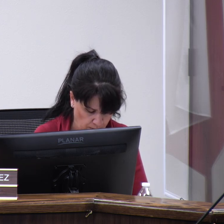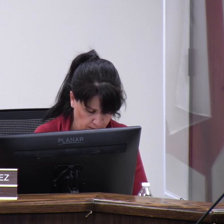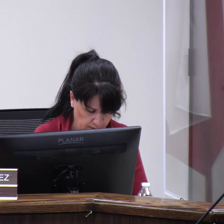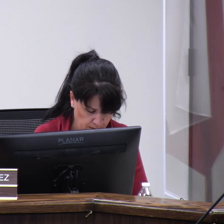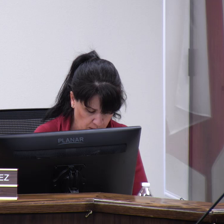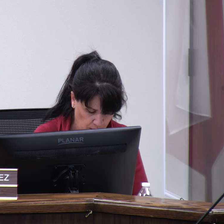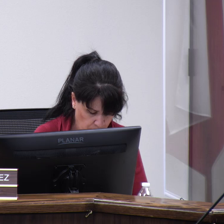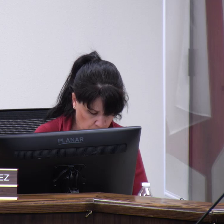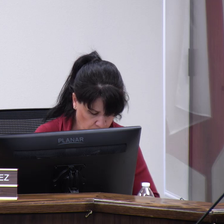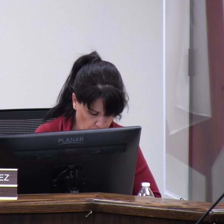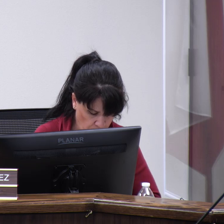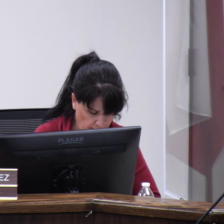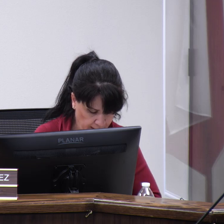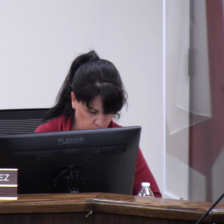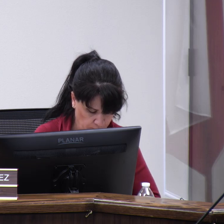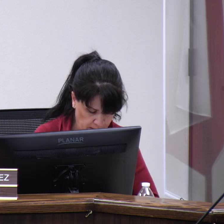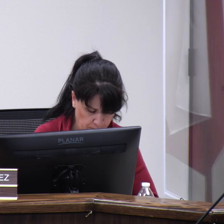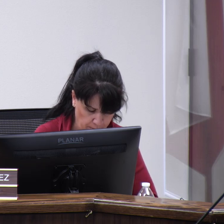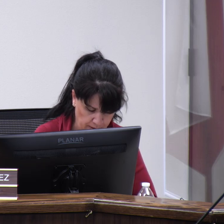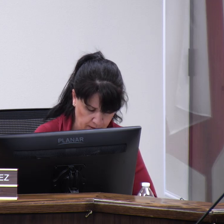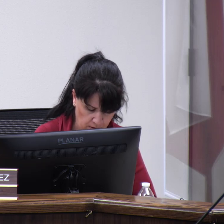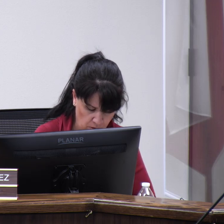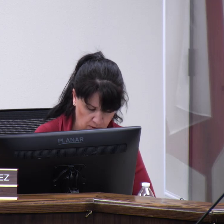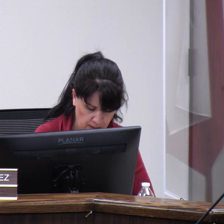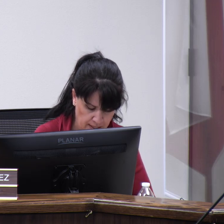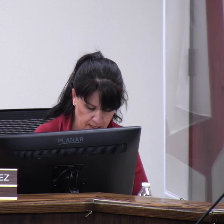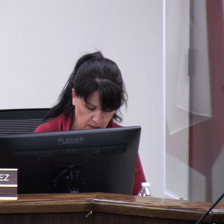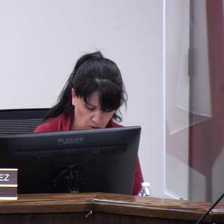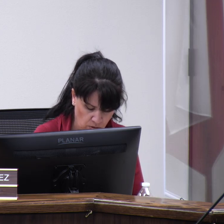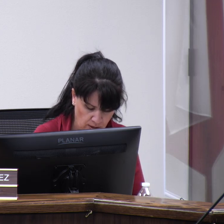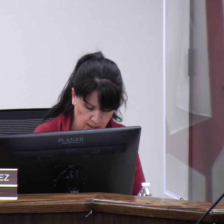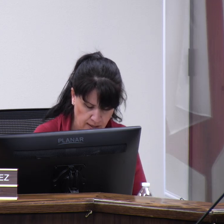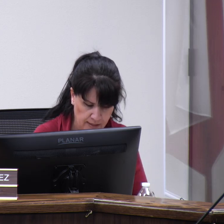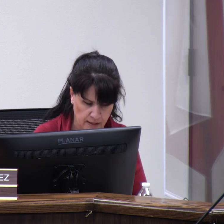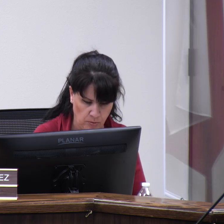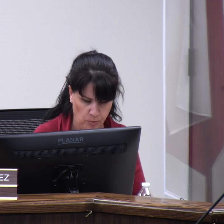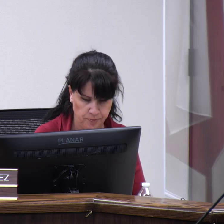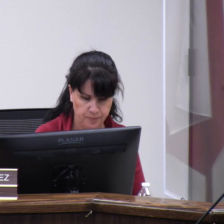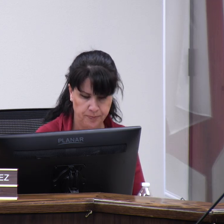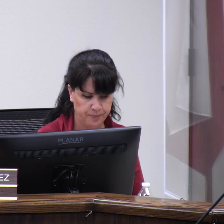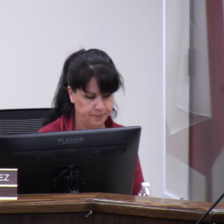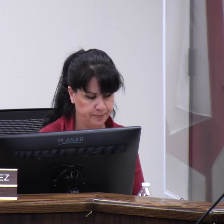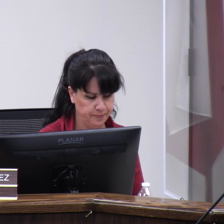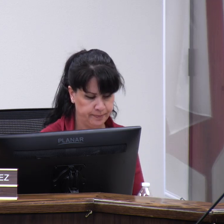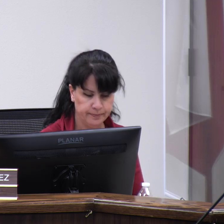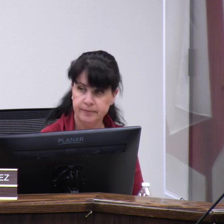inmunológicos débiles. Por favor, haga su parte para mantenerlo a usted y a quienes lo rodean a salvo.